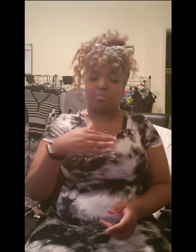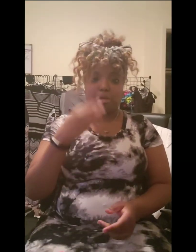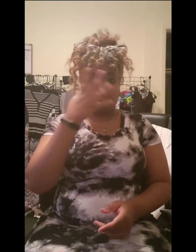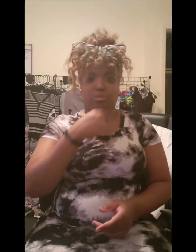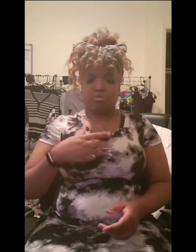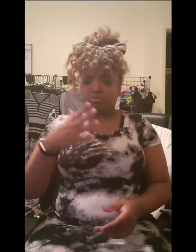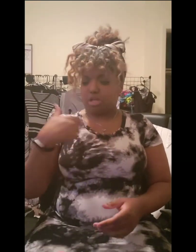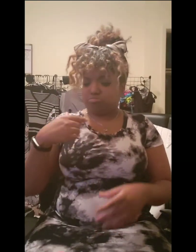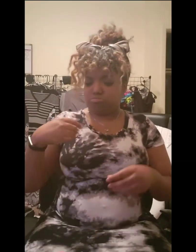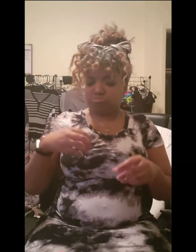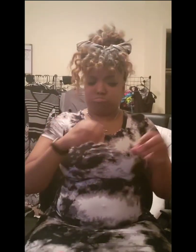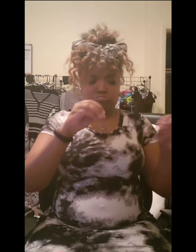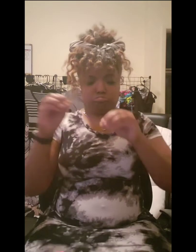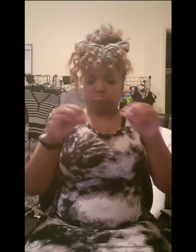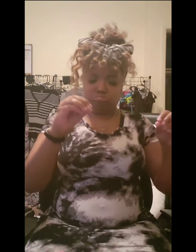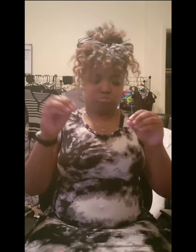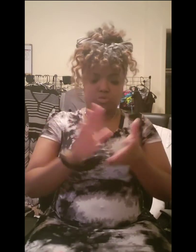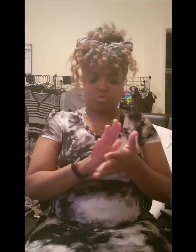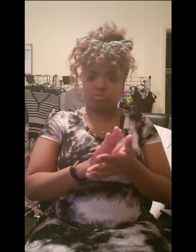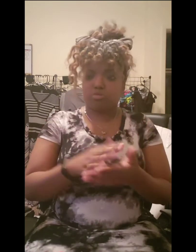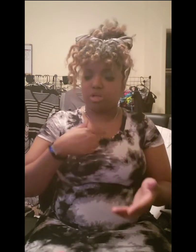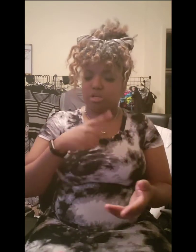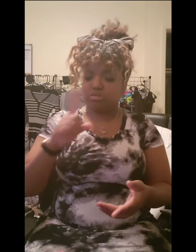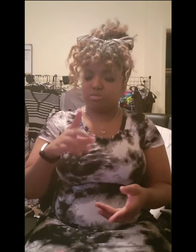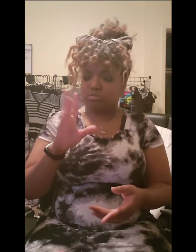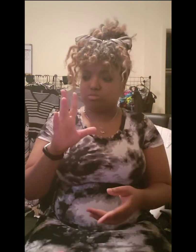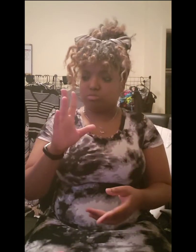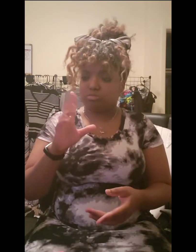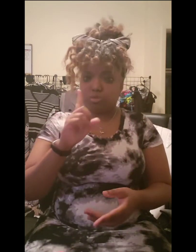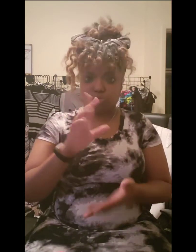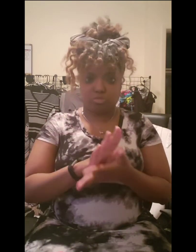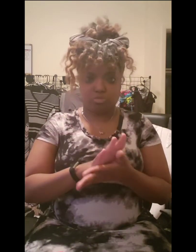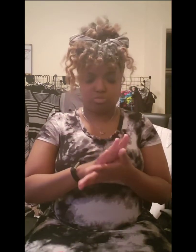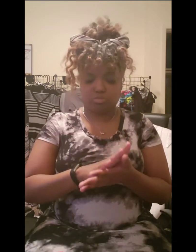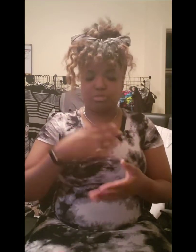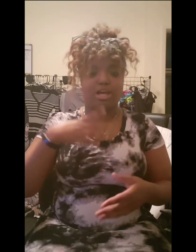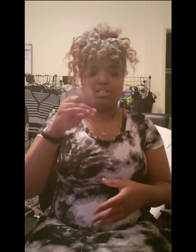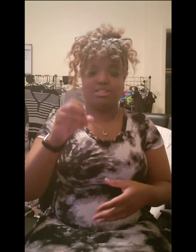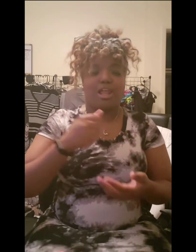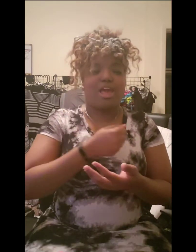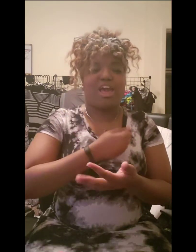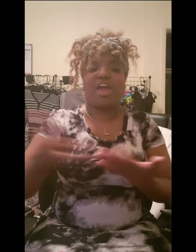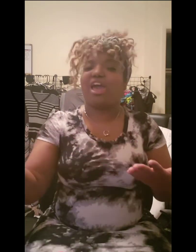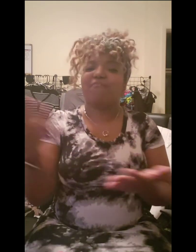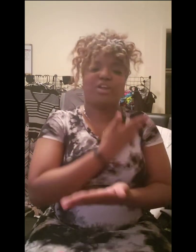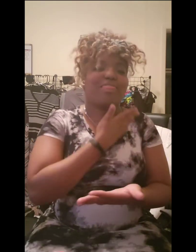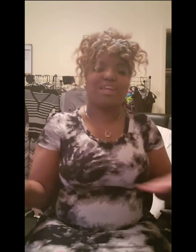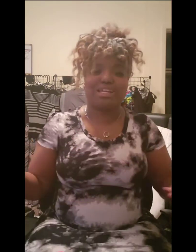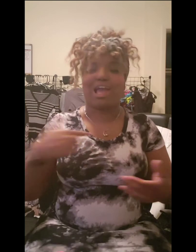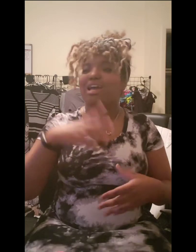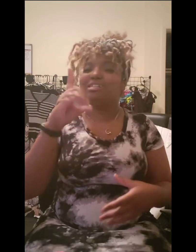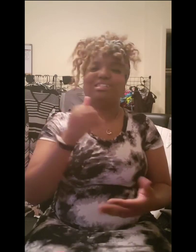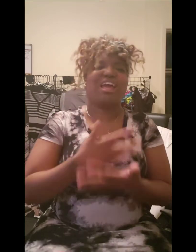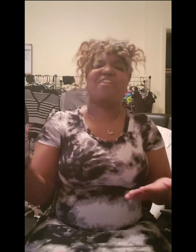know at the time that's what they were talking about. But anyways, when I was in school,